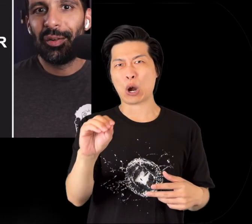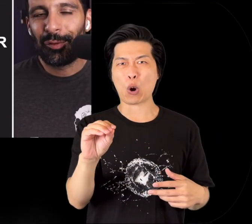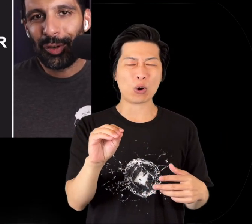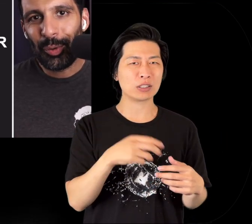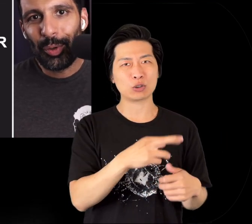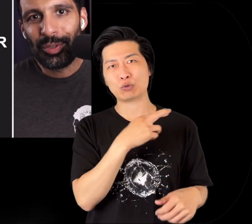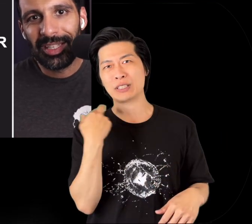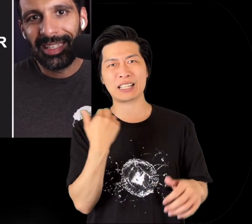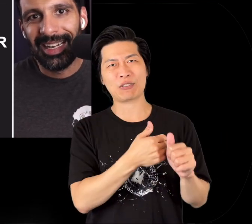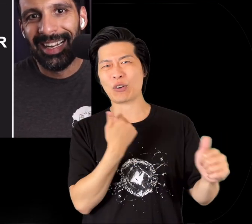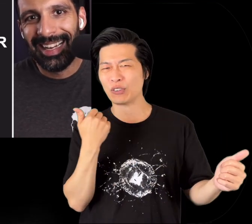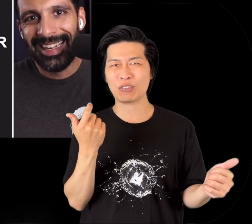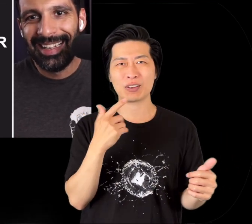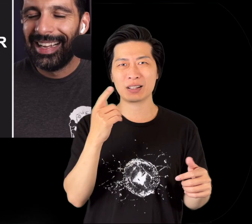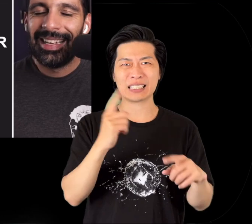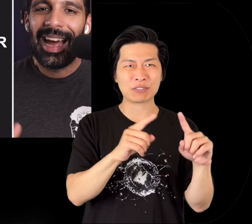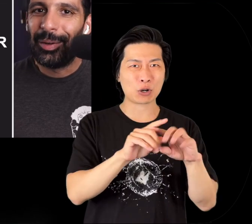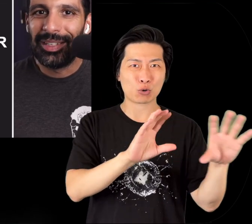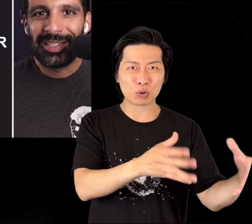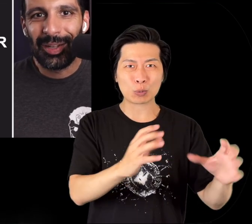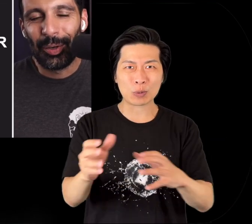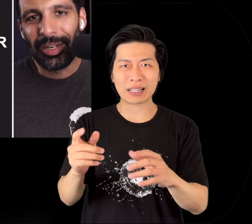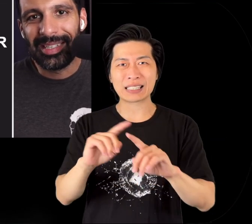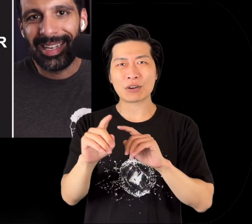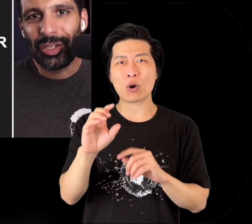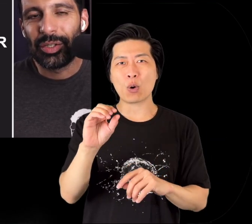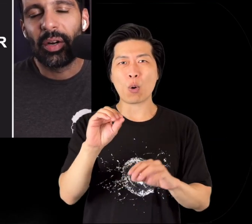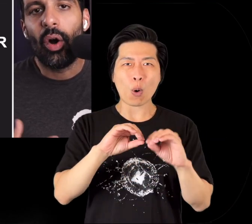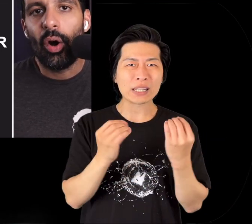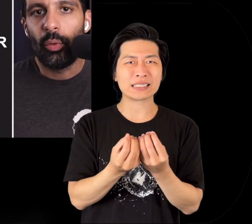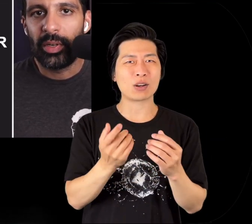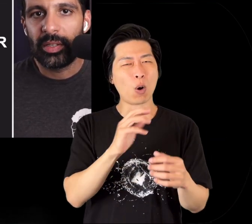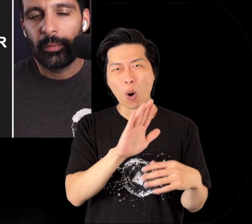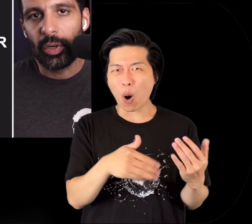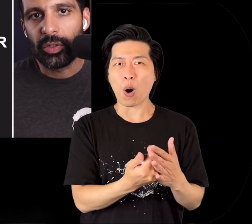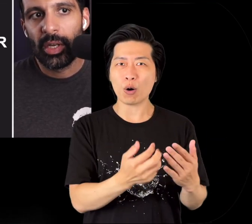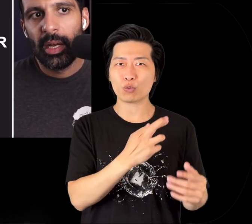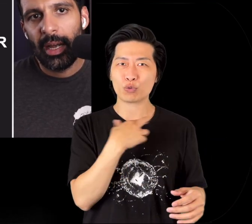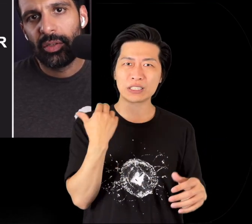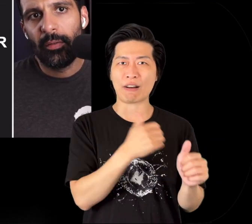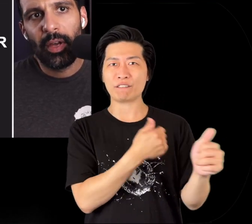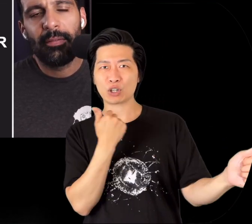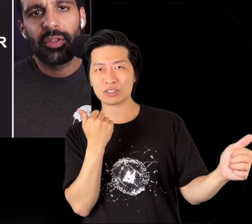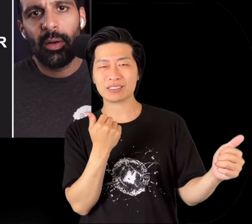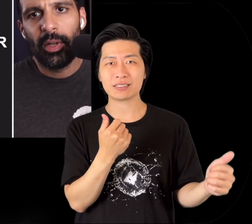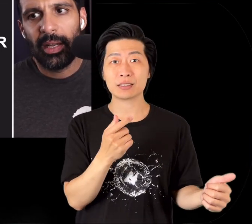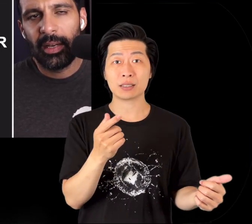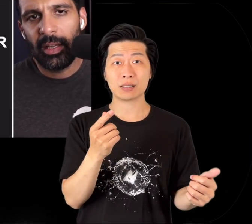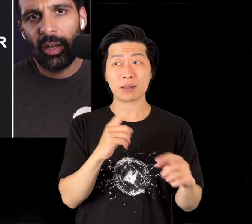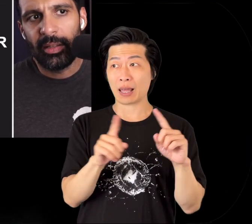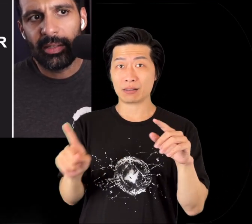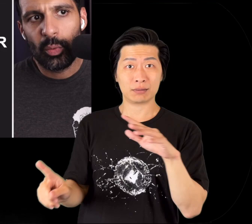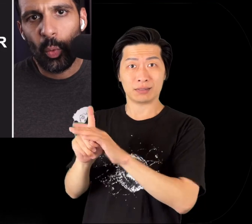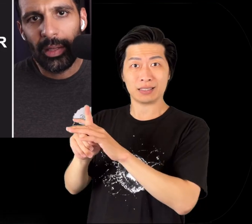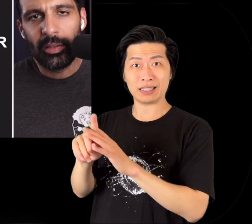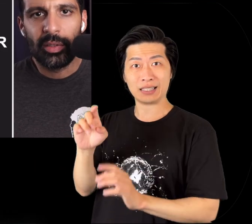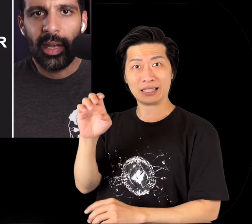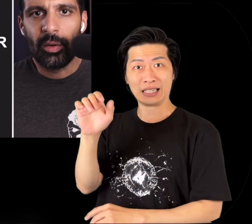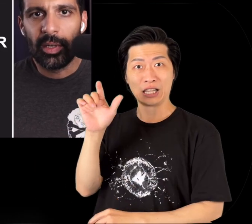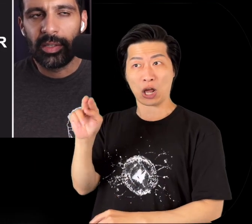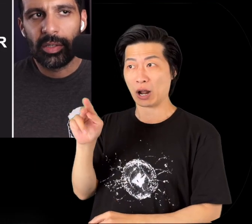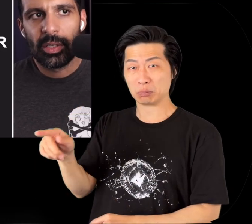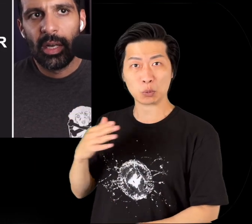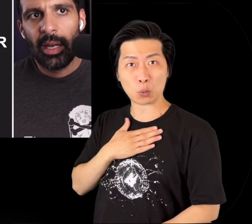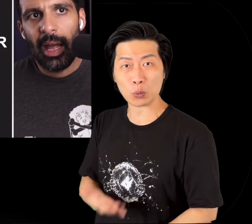these different groups and countless other organizations, they're all risk averse. And so if you have someone like an Elon that's willing to